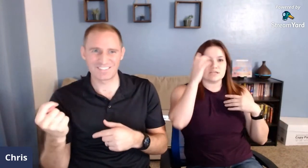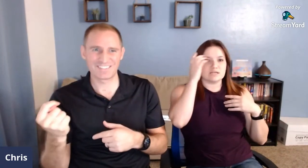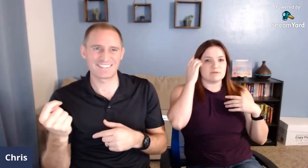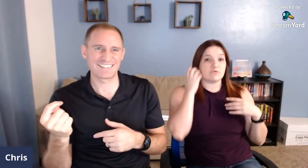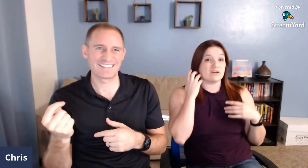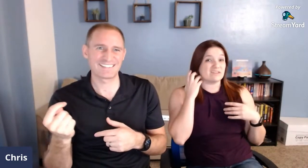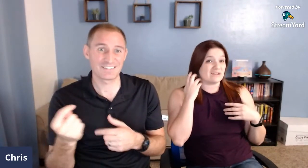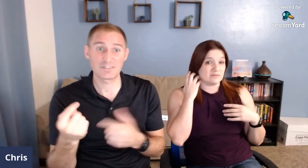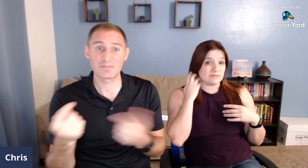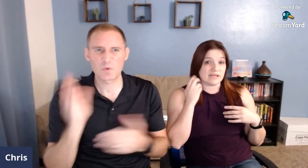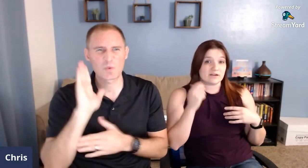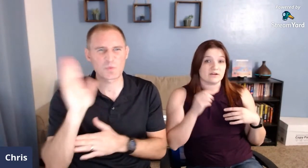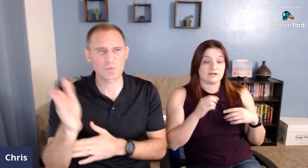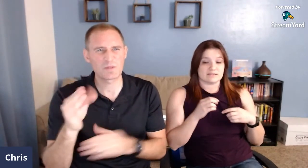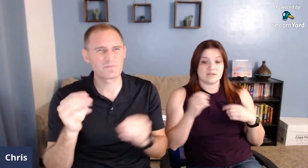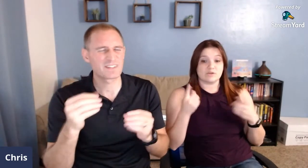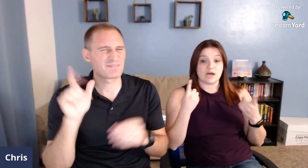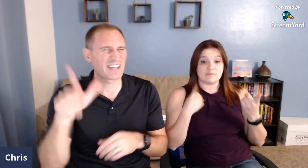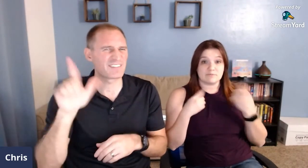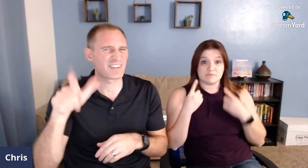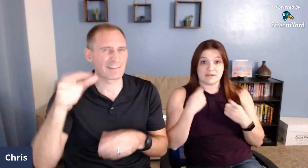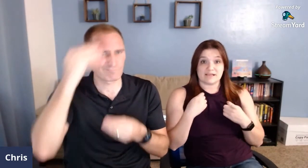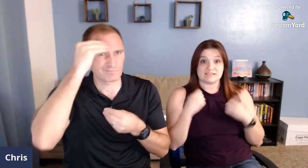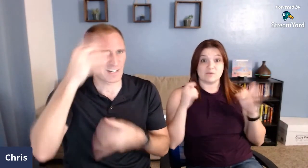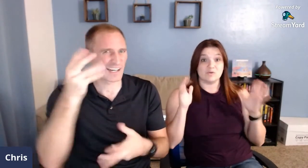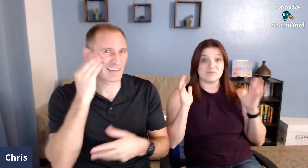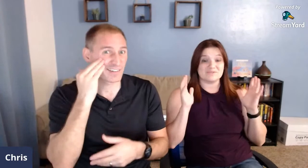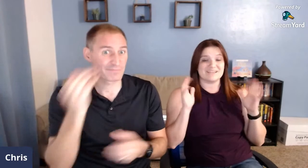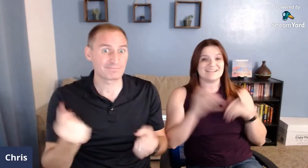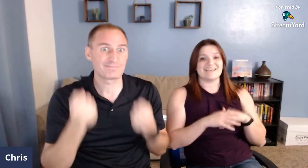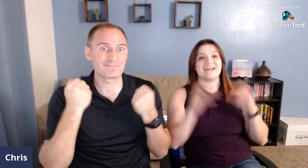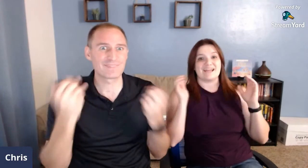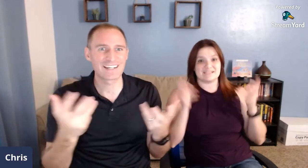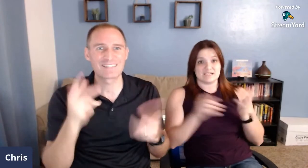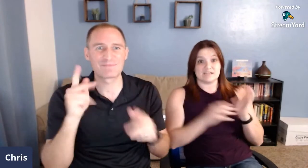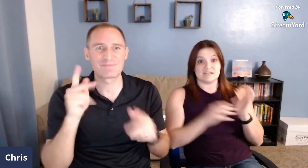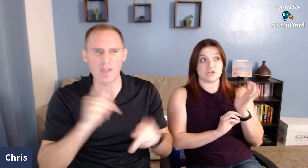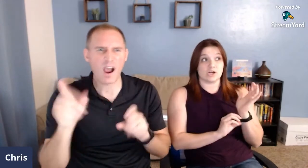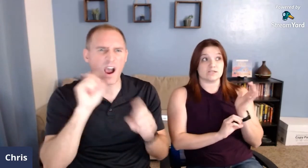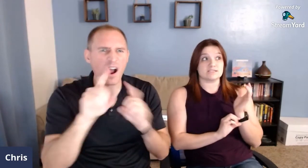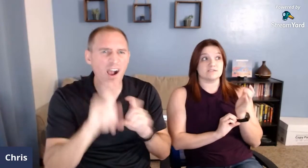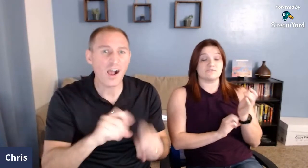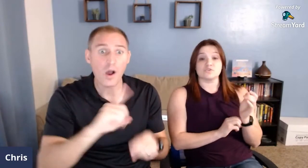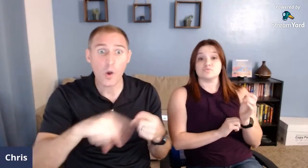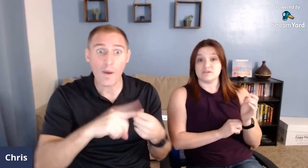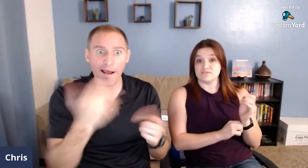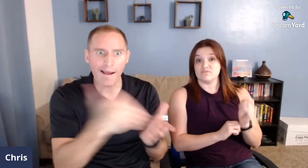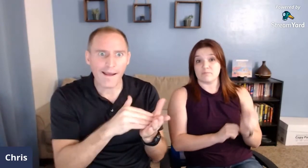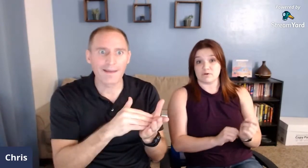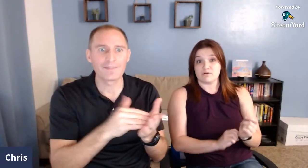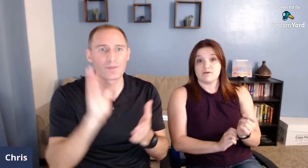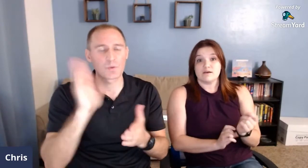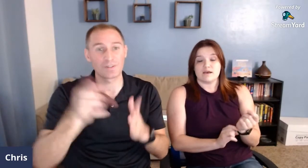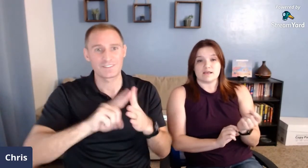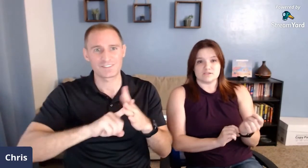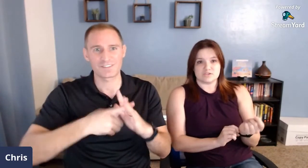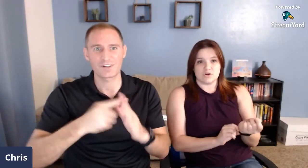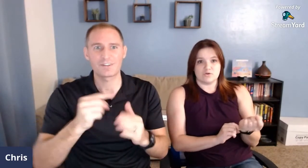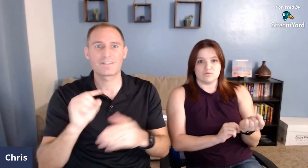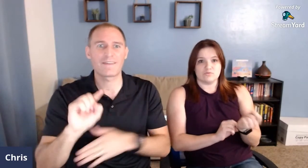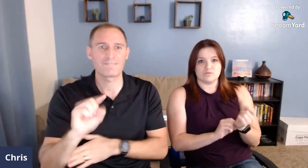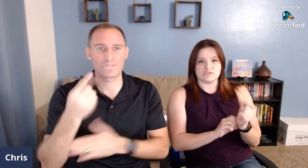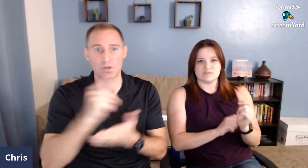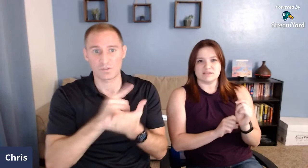But there's going to be more on that a little bit later, because I know a lot of people have been asking, when are we doing it again? And it's going to start the first week of November.